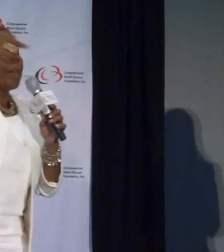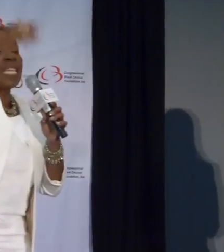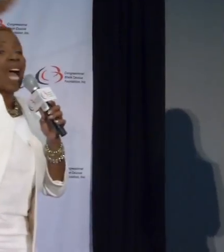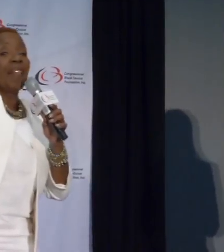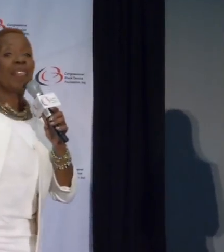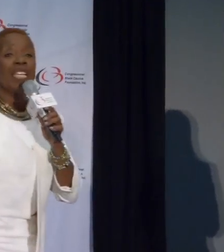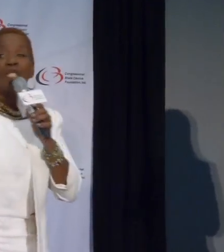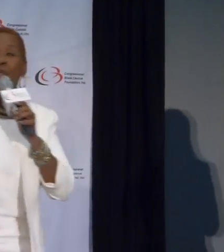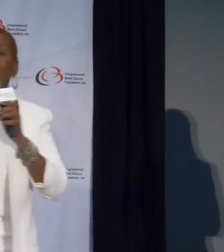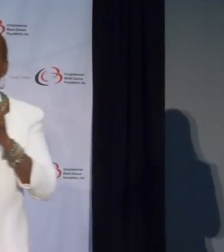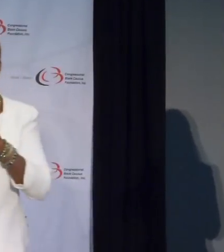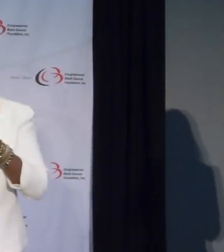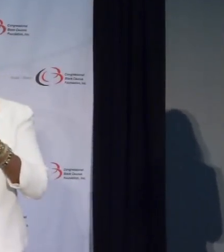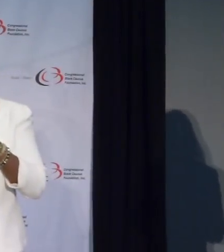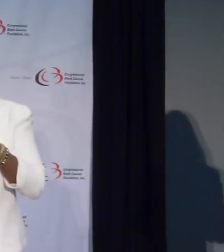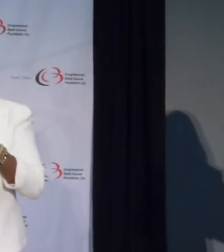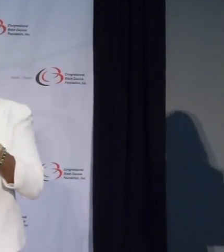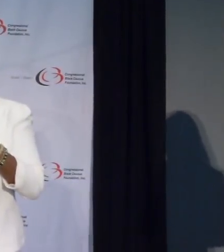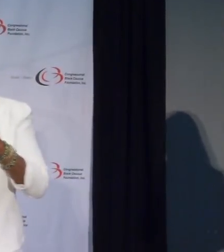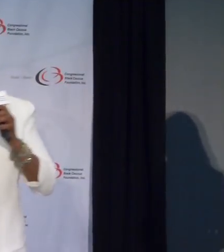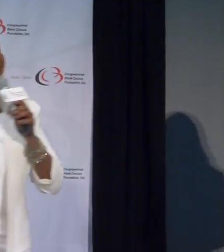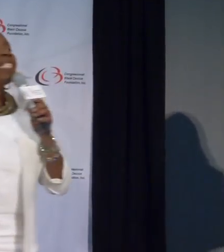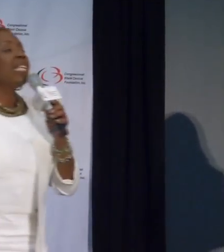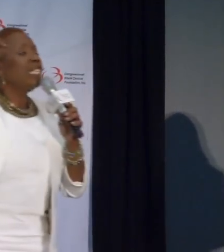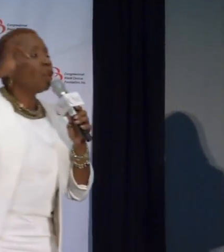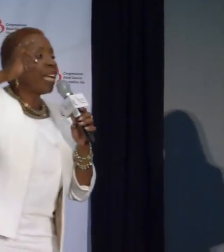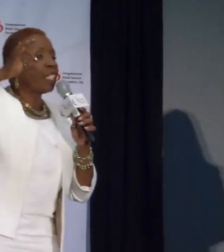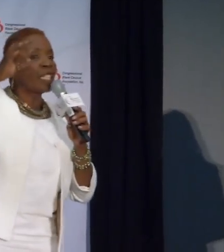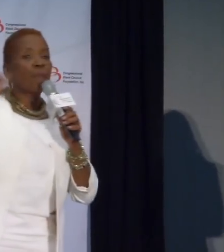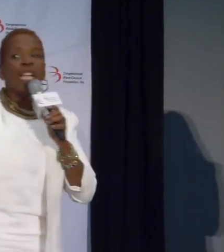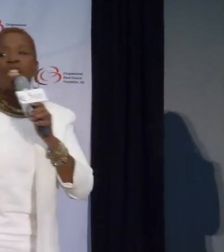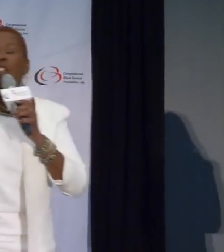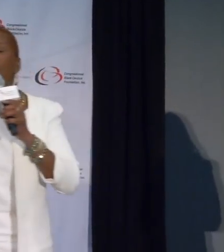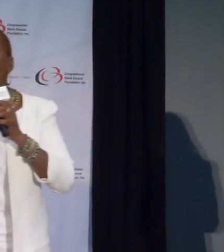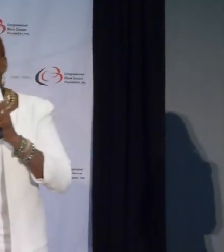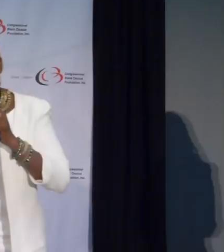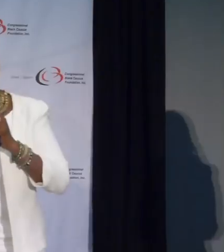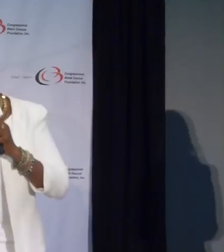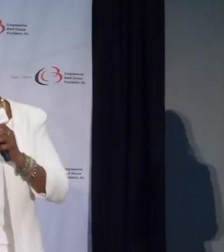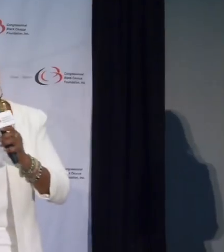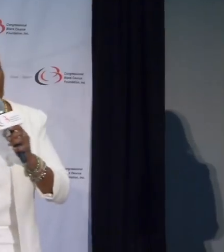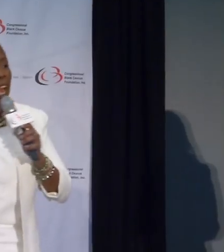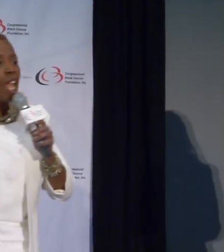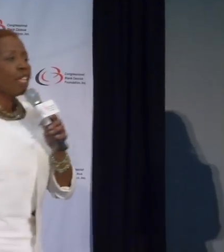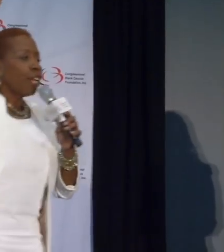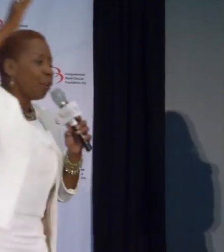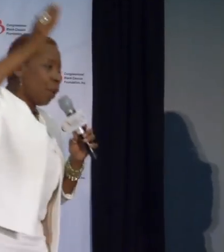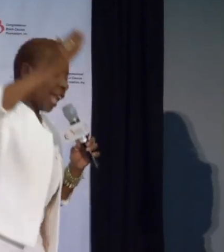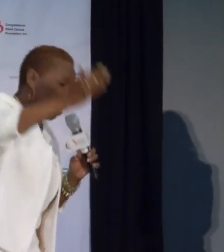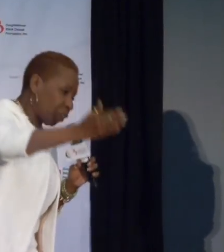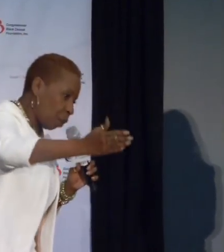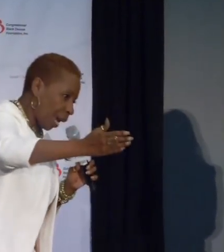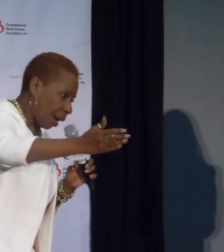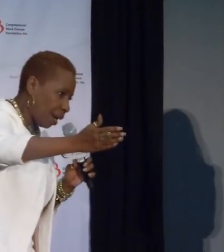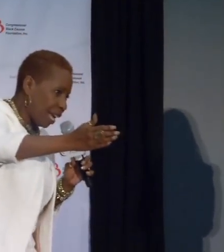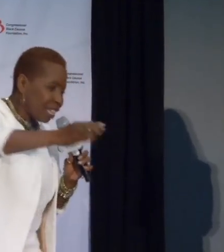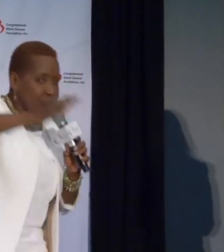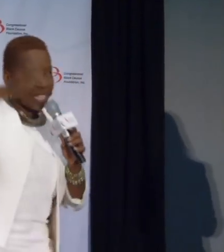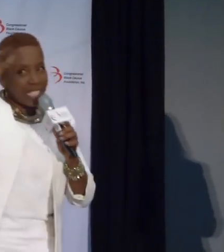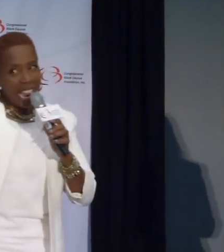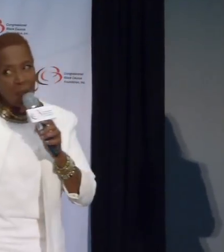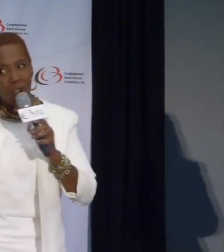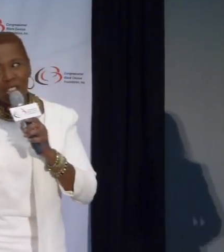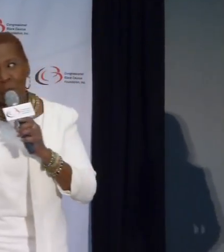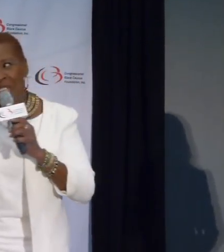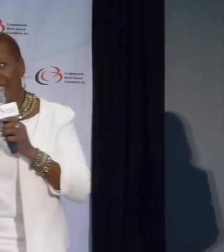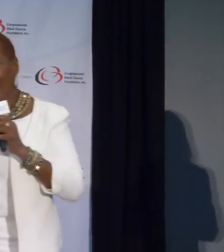conversation beyond the instruction given? I'm asking these questions because if you do it anywhere, you do it everywhere. So